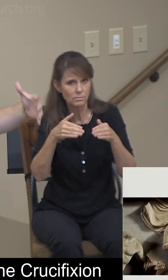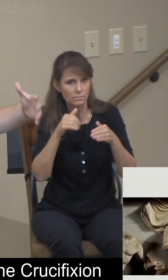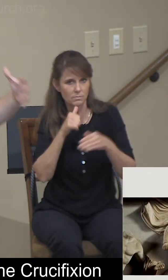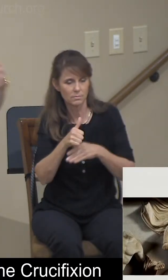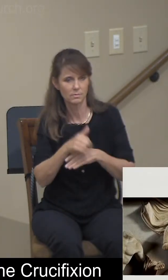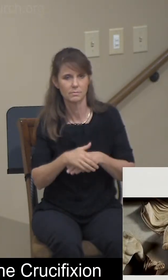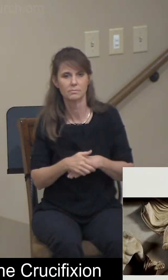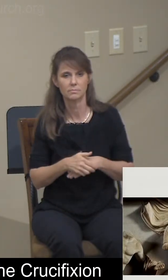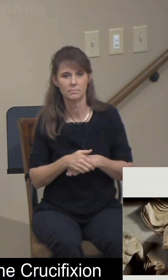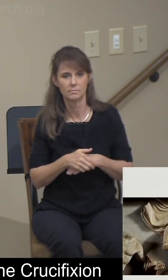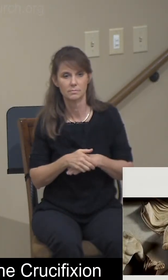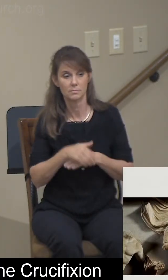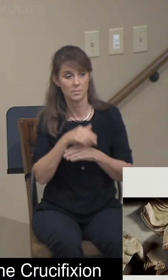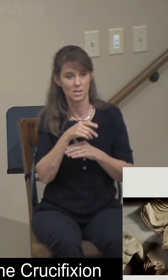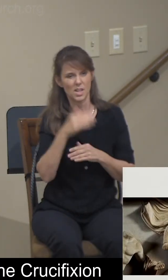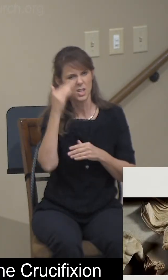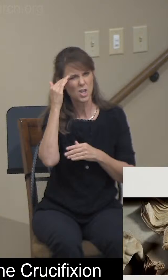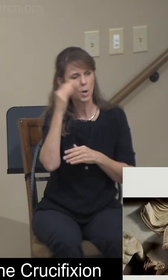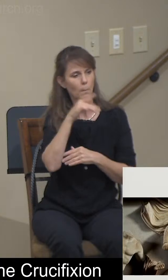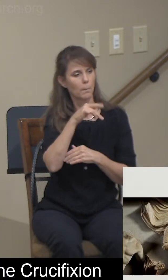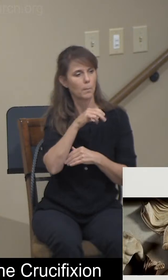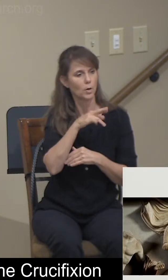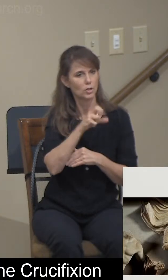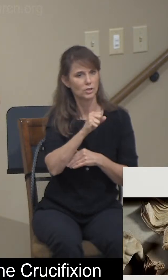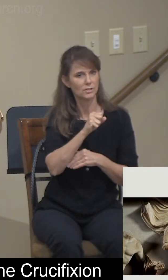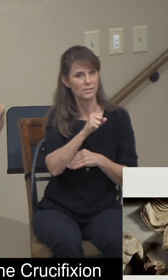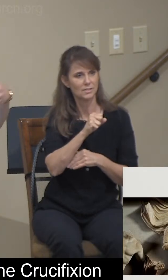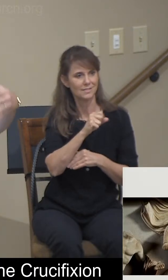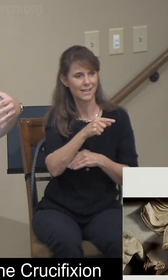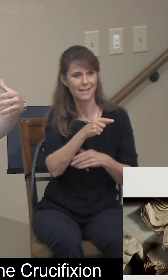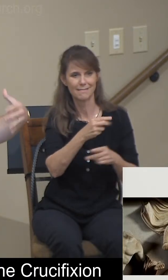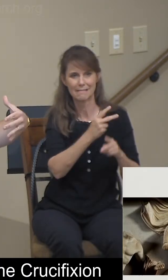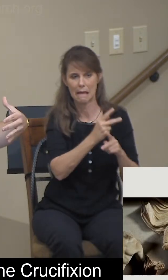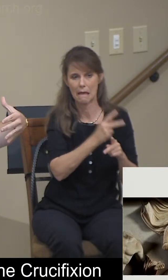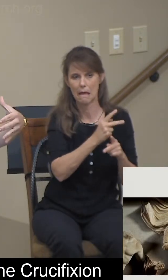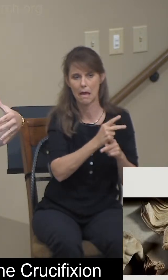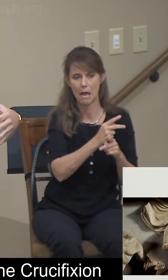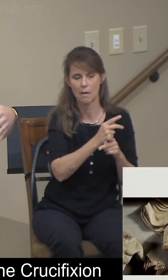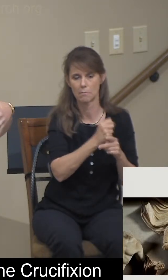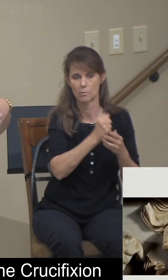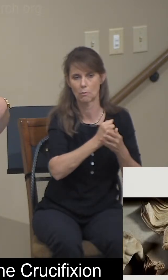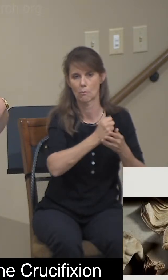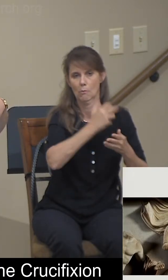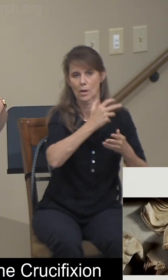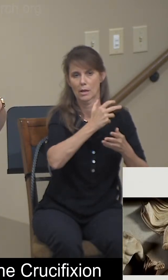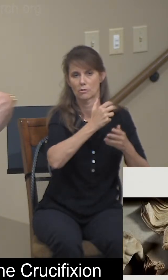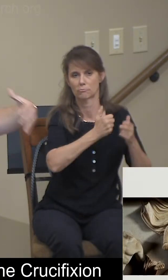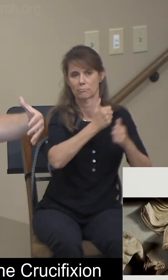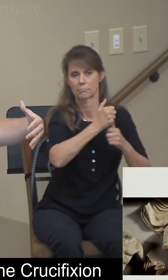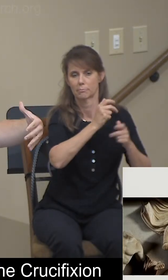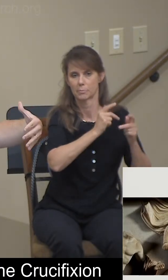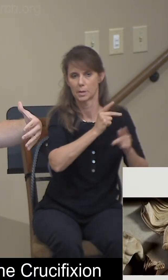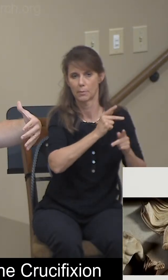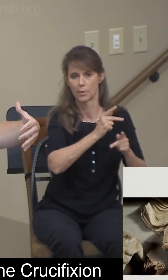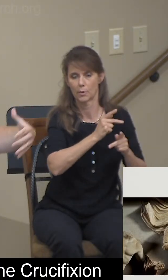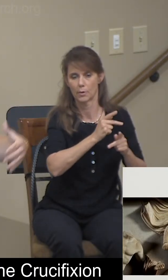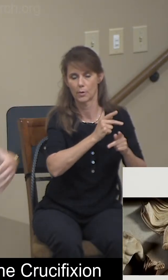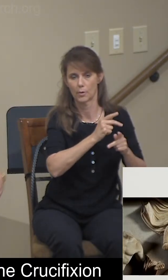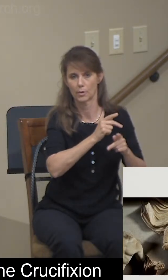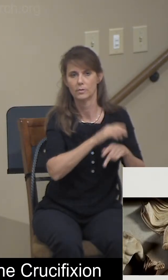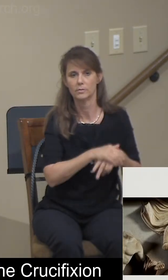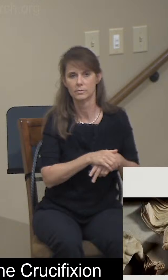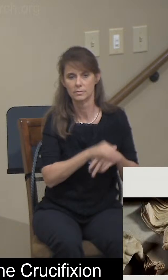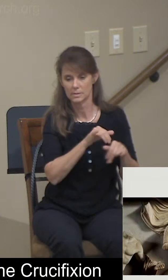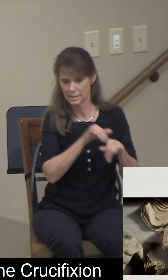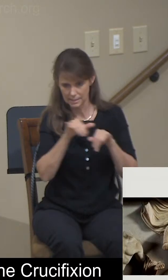that the Persians carried off really only the elites, the Greeks are largely focused on a transformation among the elites